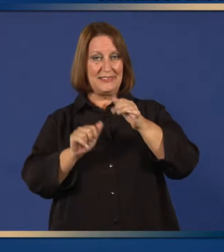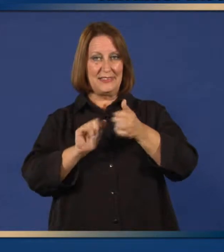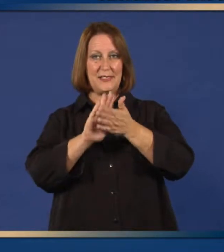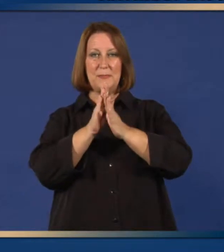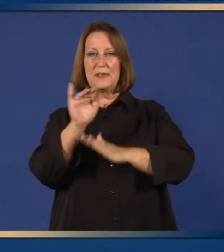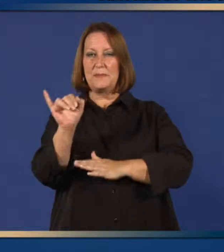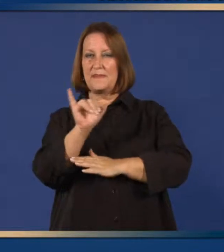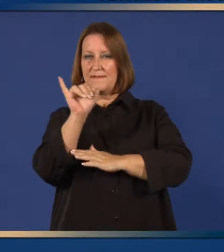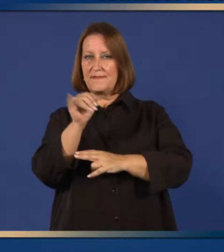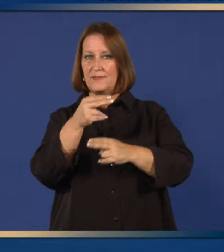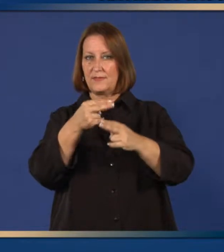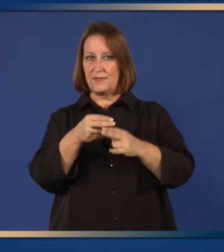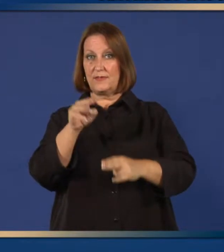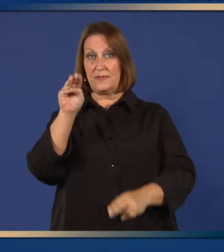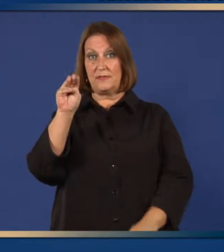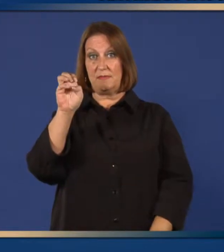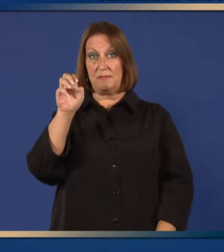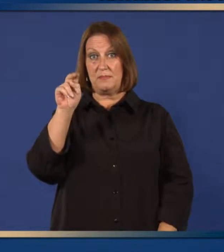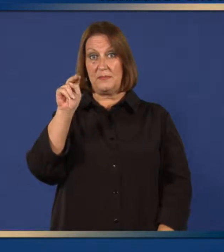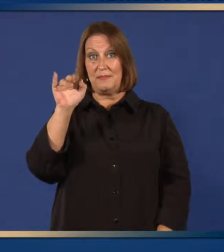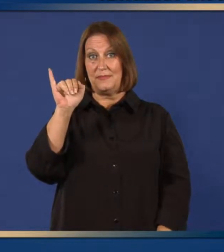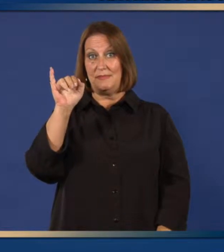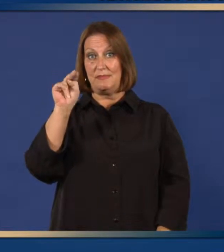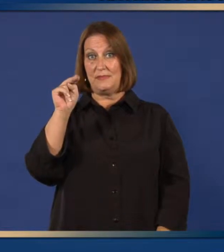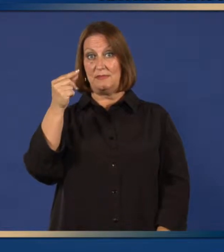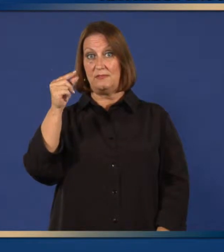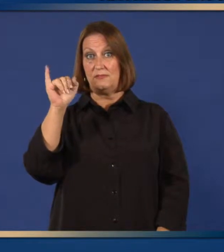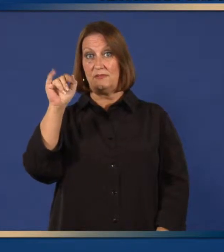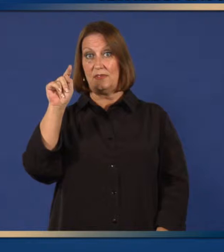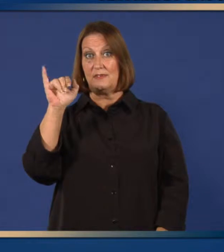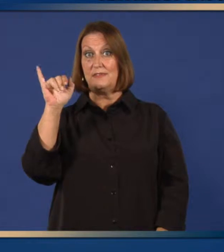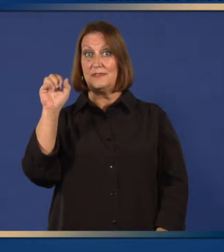brain and spinal cord covering.